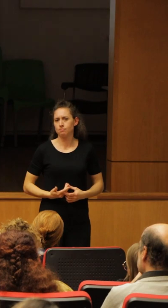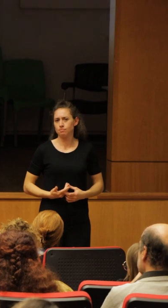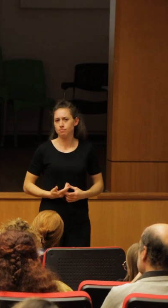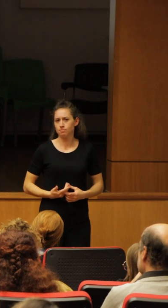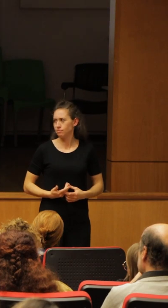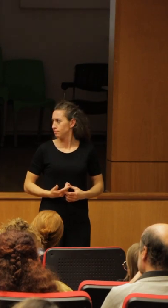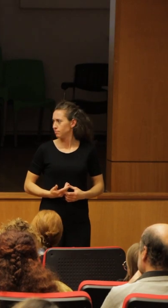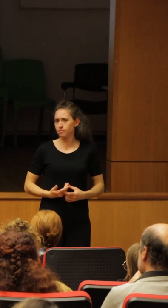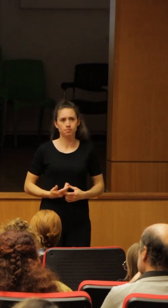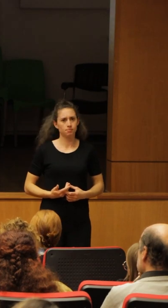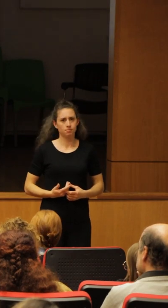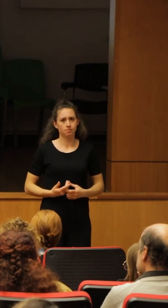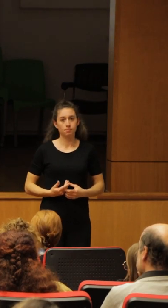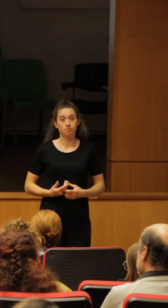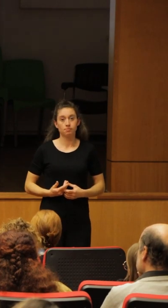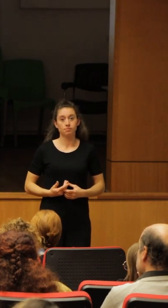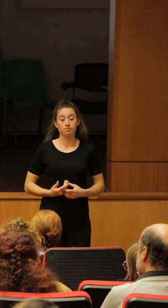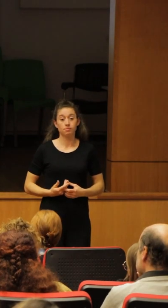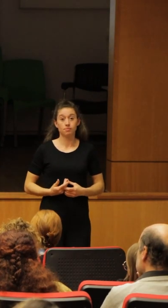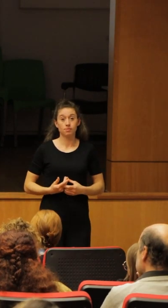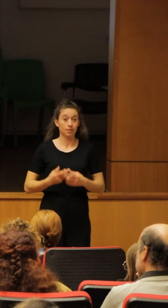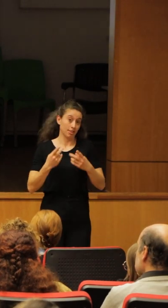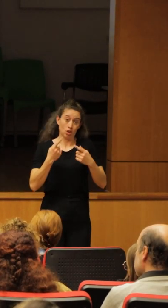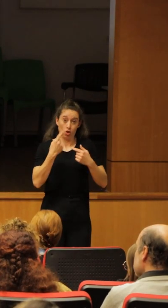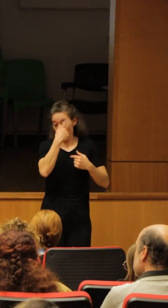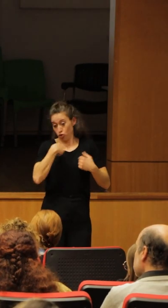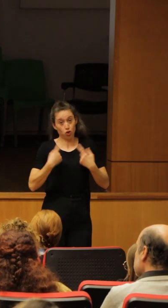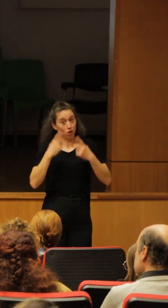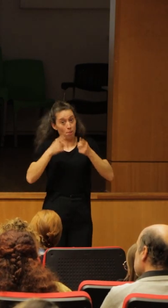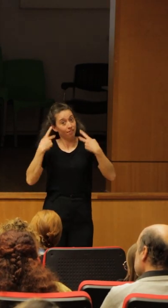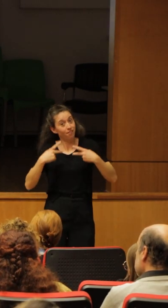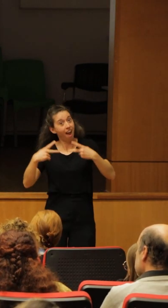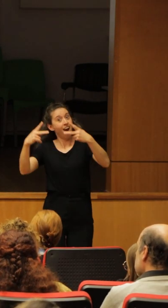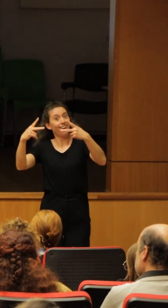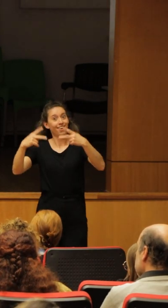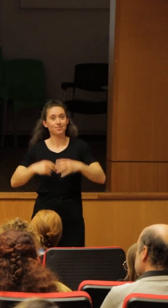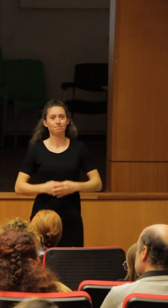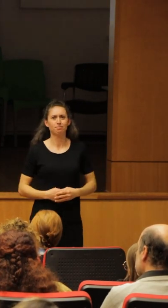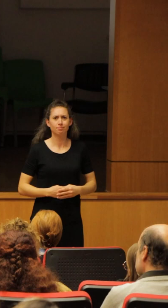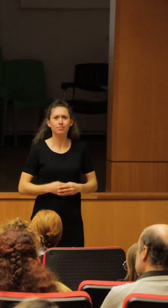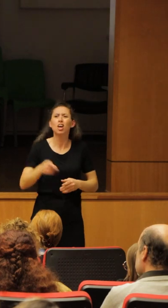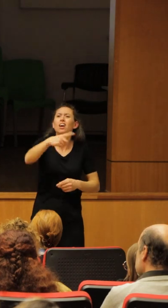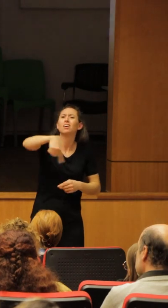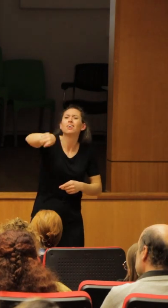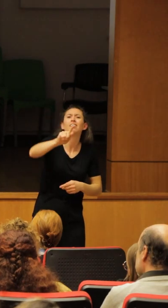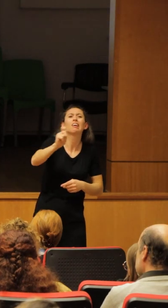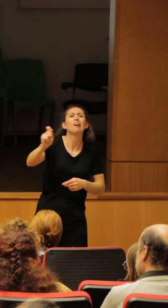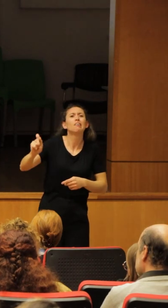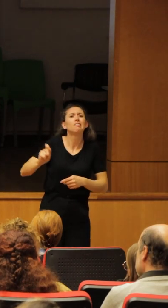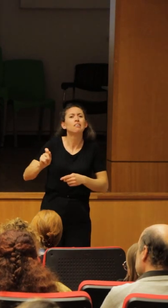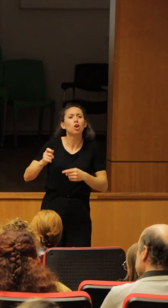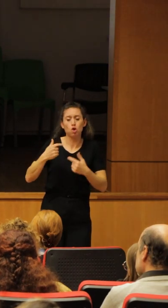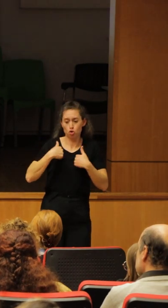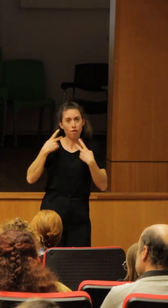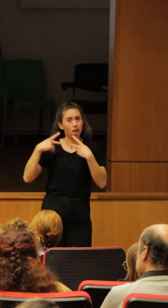The traveler, ¿eh? We're travelers. Los viajeros. Yeah. What about the others? ¿Y los otros quiénes son los otros?